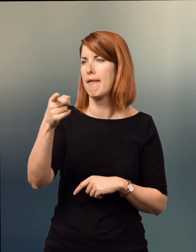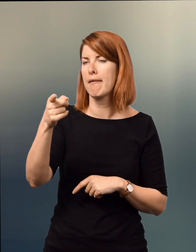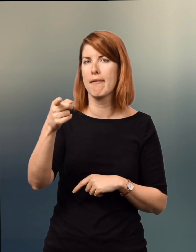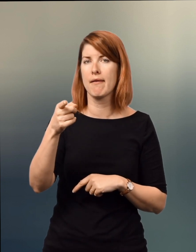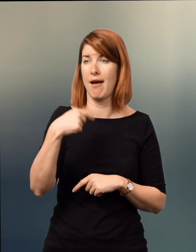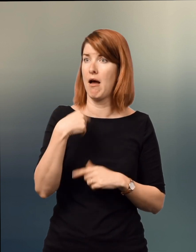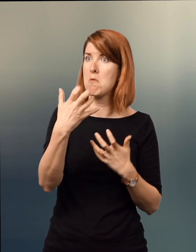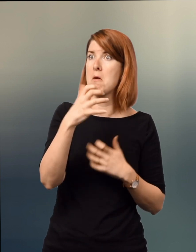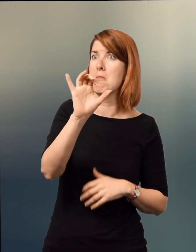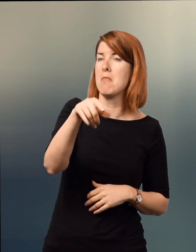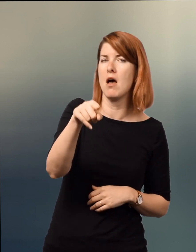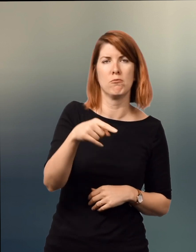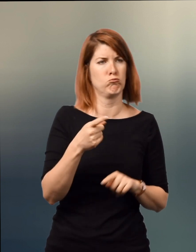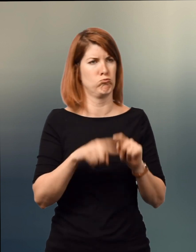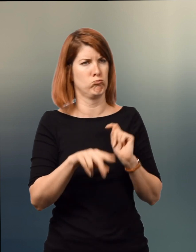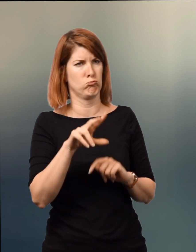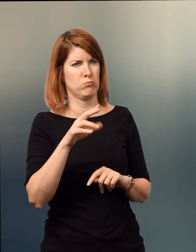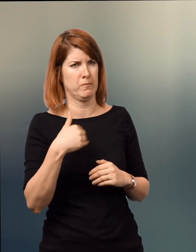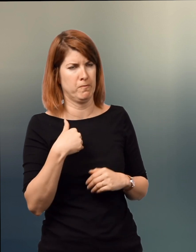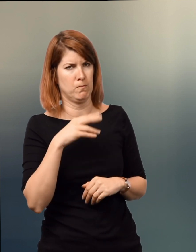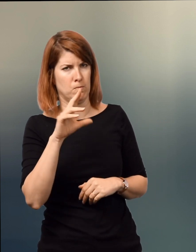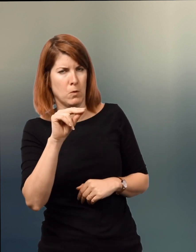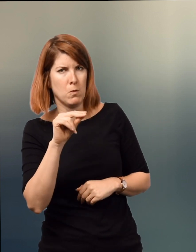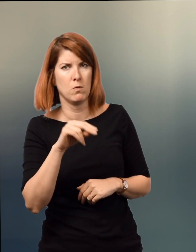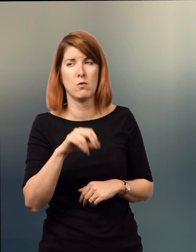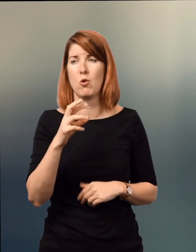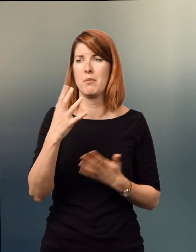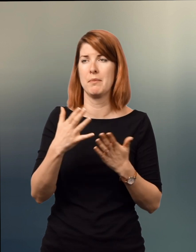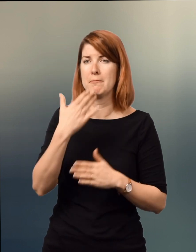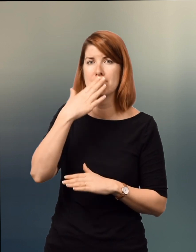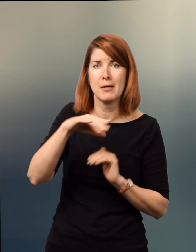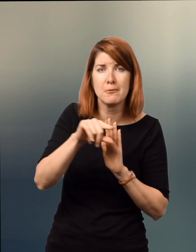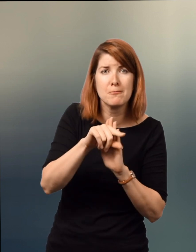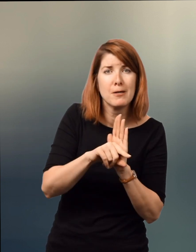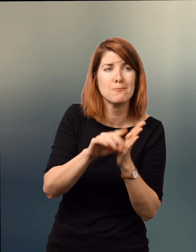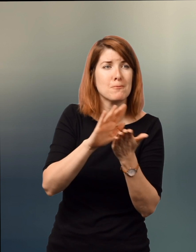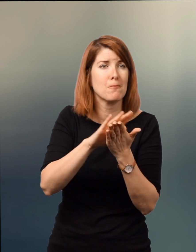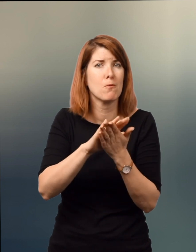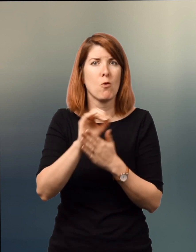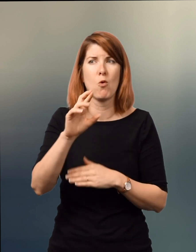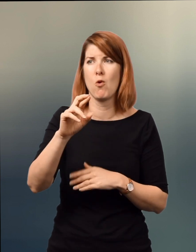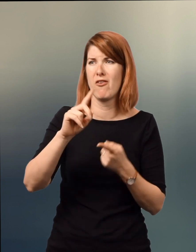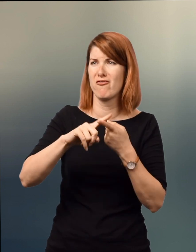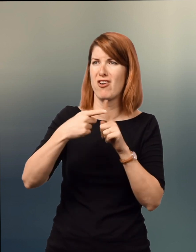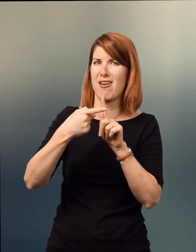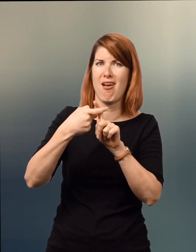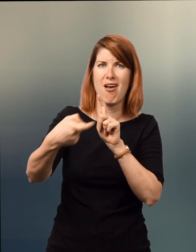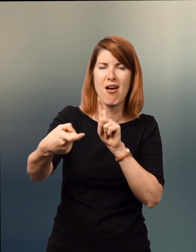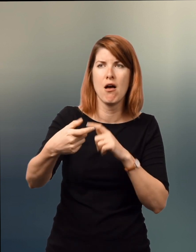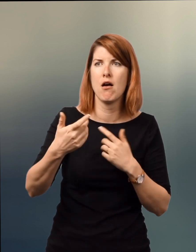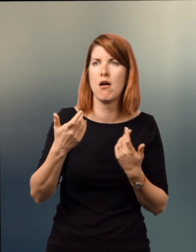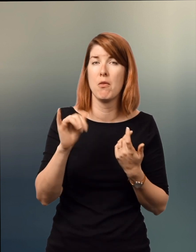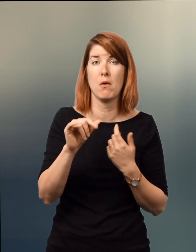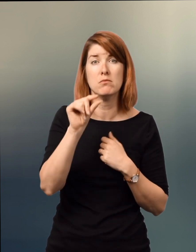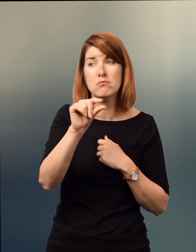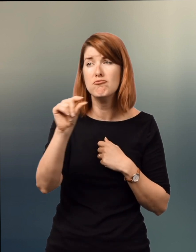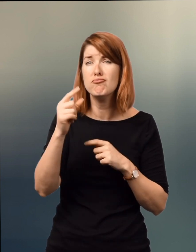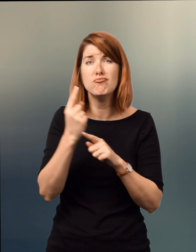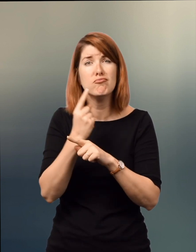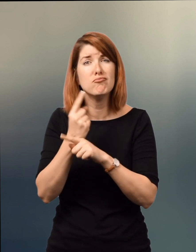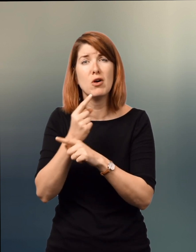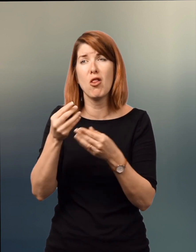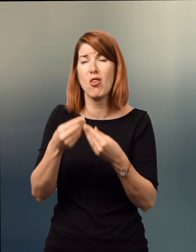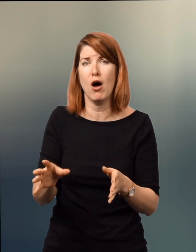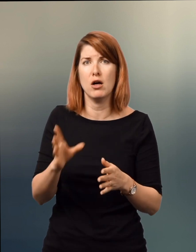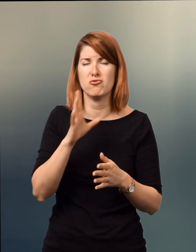wanted, or not getting an object they desired, being rejected by a peer, getting a bad grade. All of these smaller normal